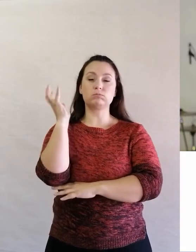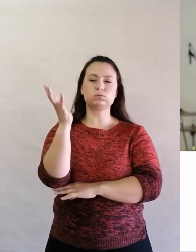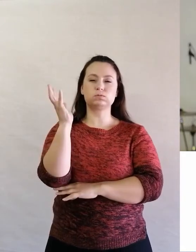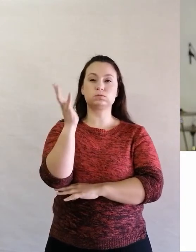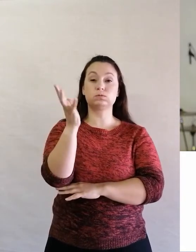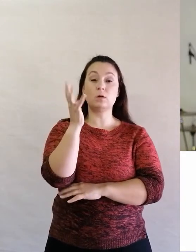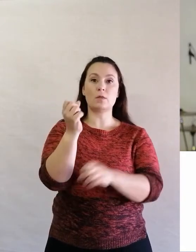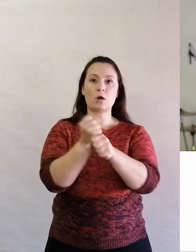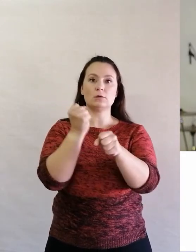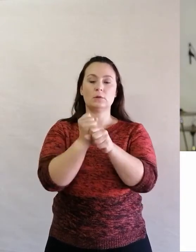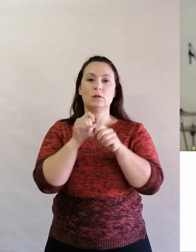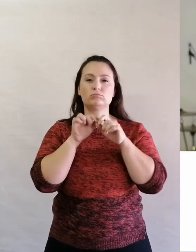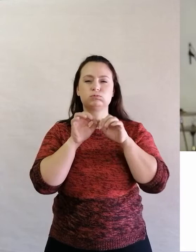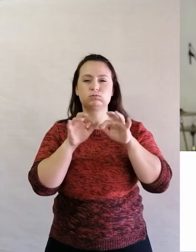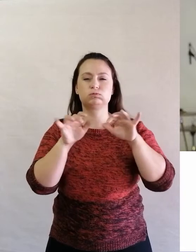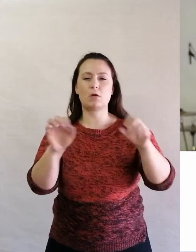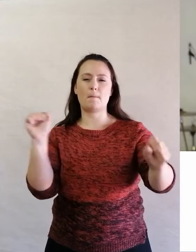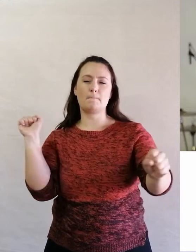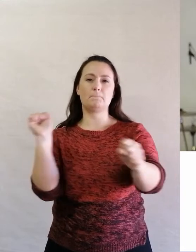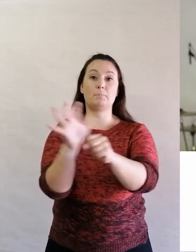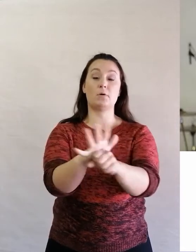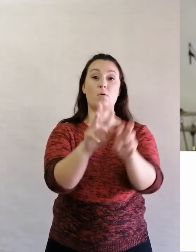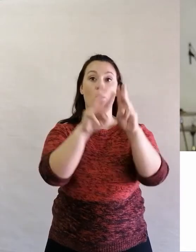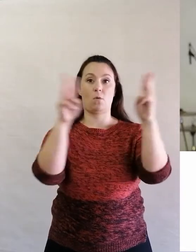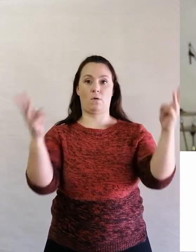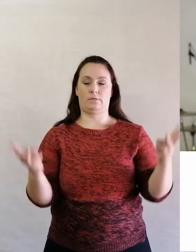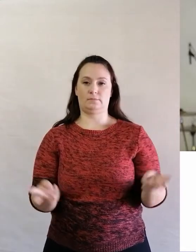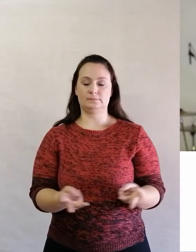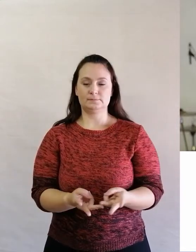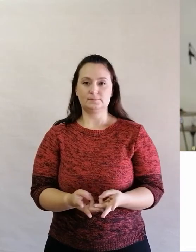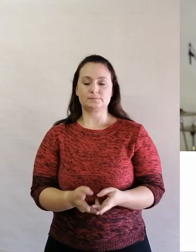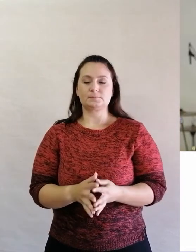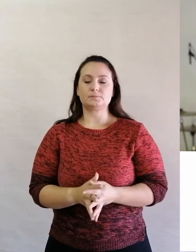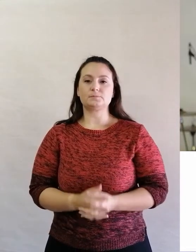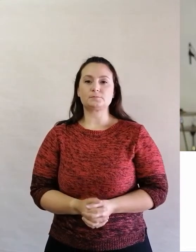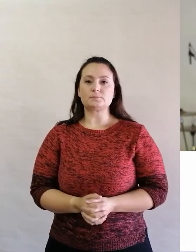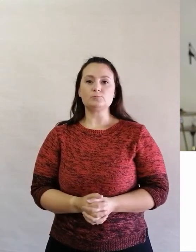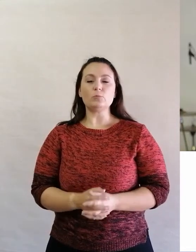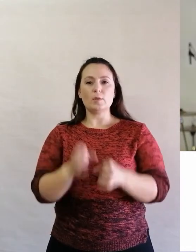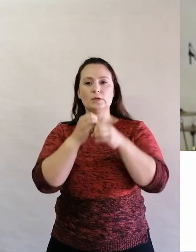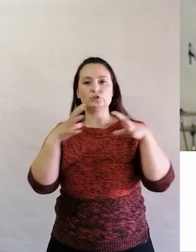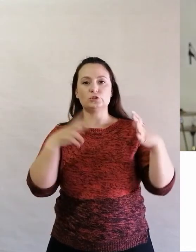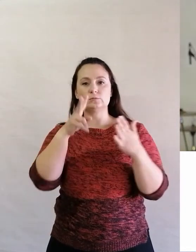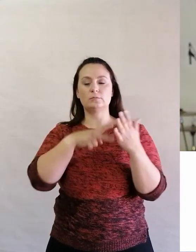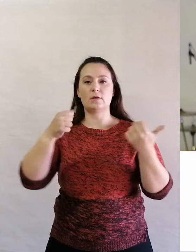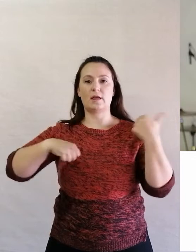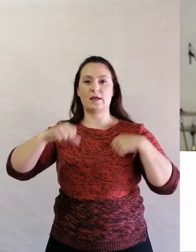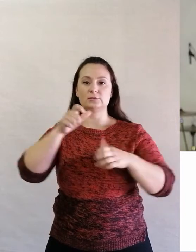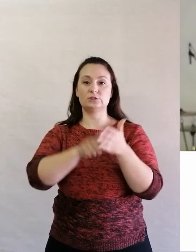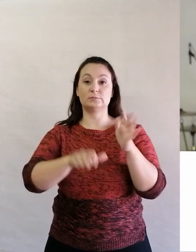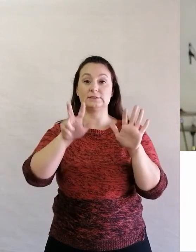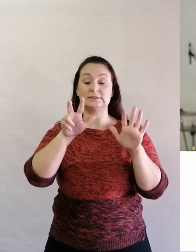out and impacts a large part of the world. So let's begin with looking at Acts chapter 7,